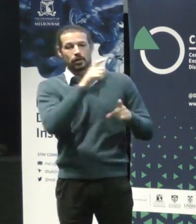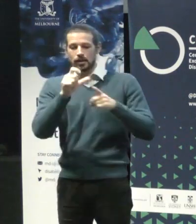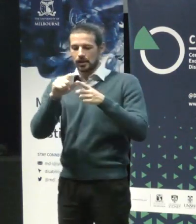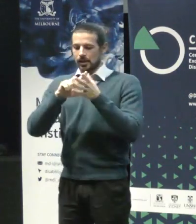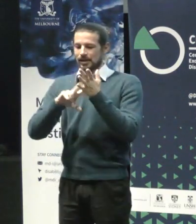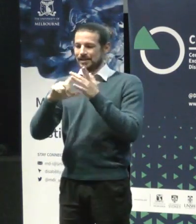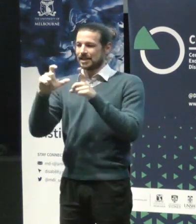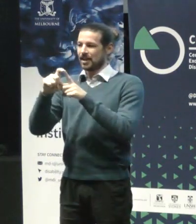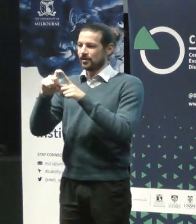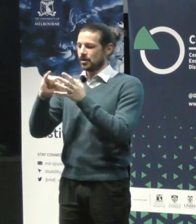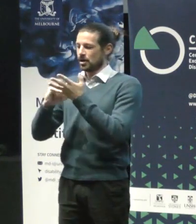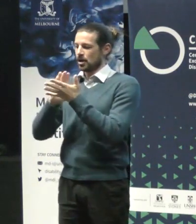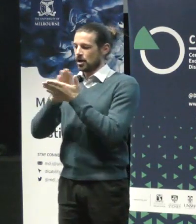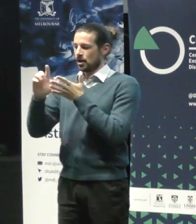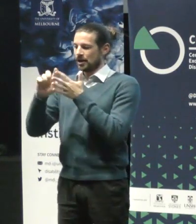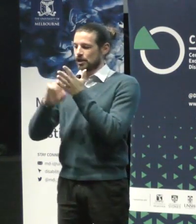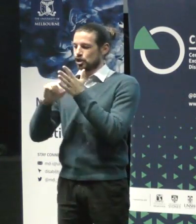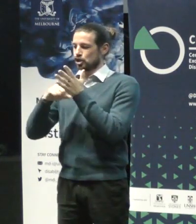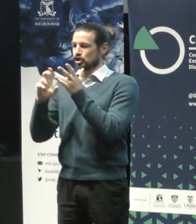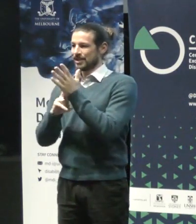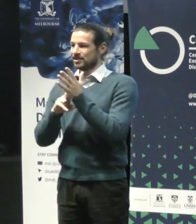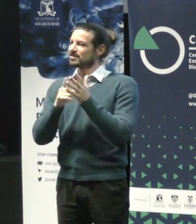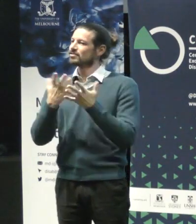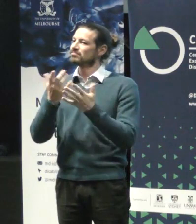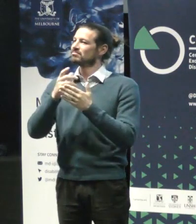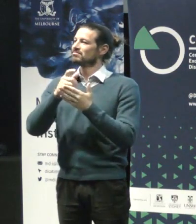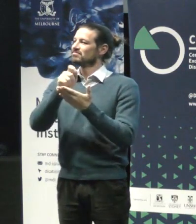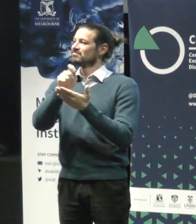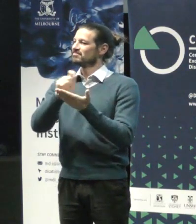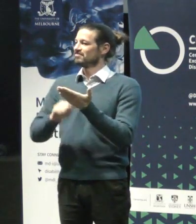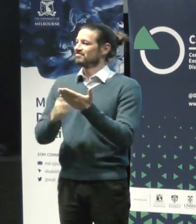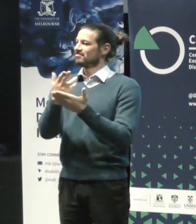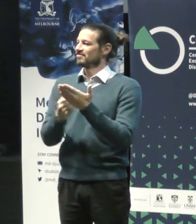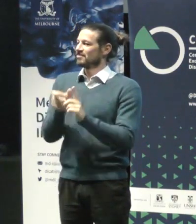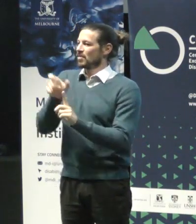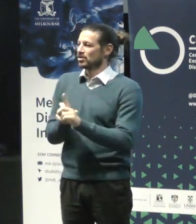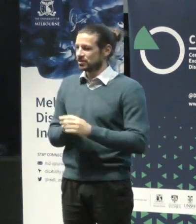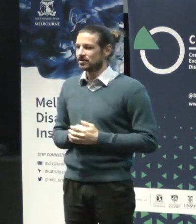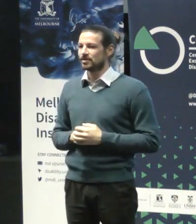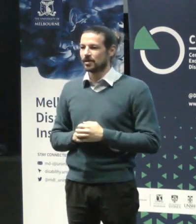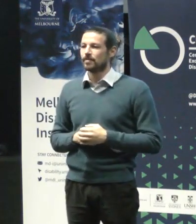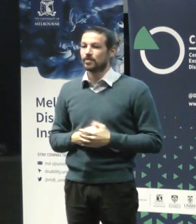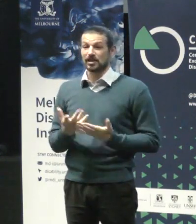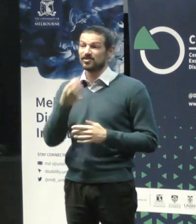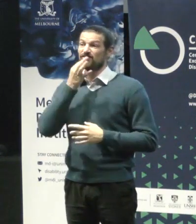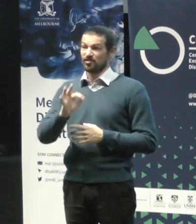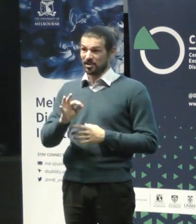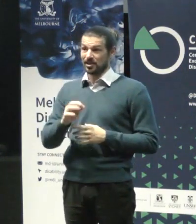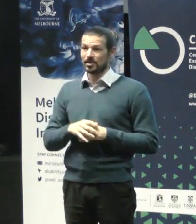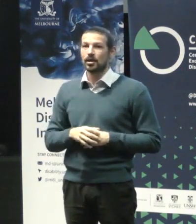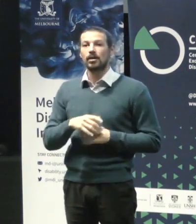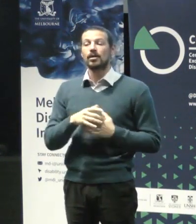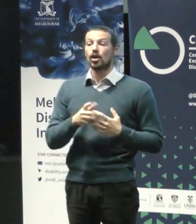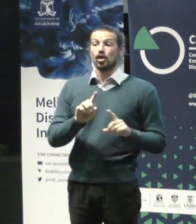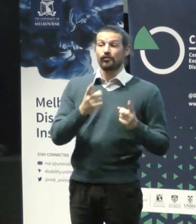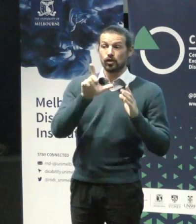cartoonist who did the illustrations. It's worth doing for the illustrations alone, and ladies and gentlemen, completely free. We've had 500 people do it the first time, 500